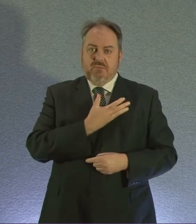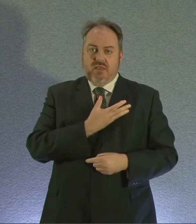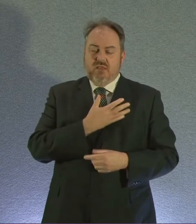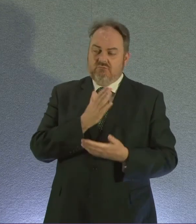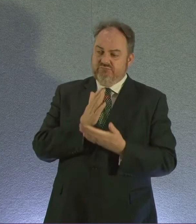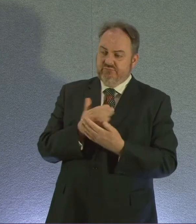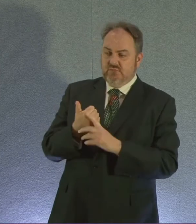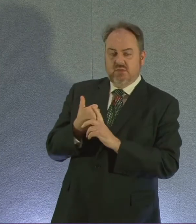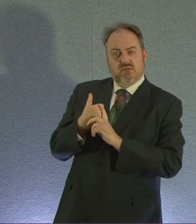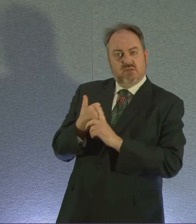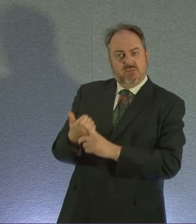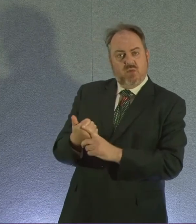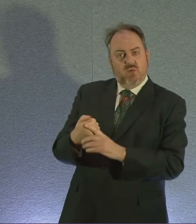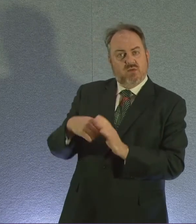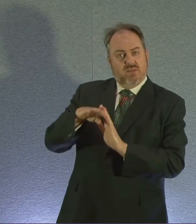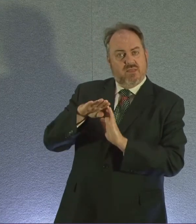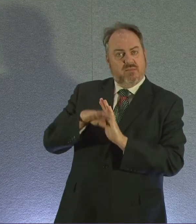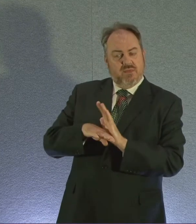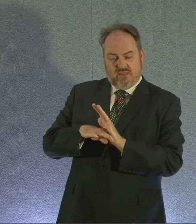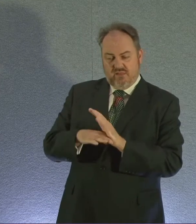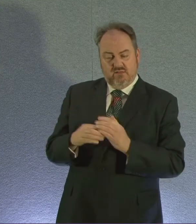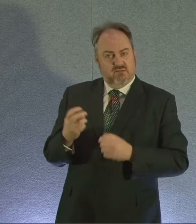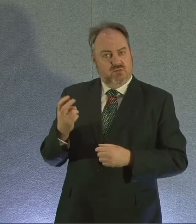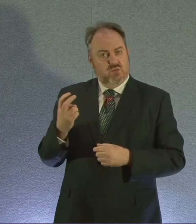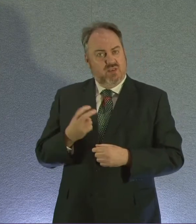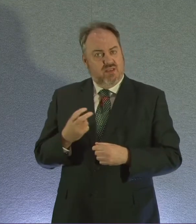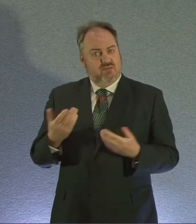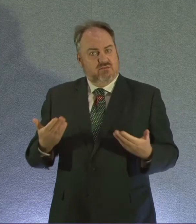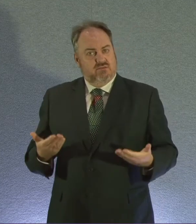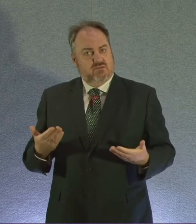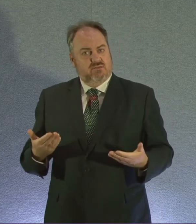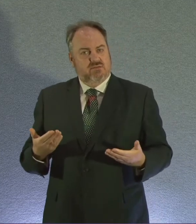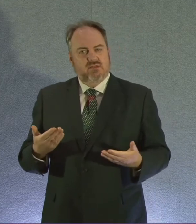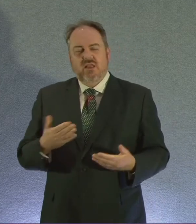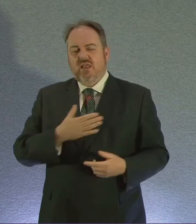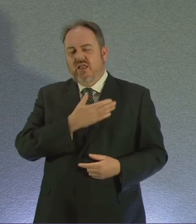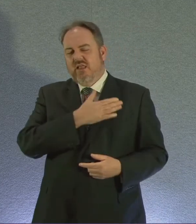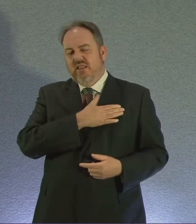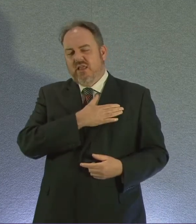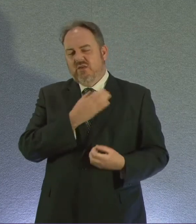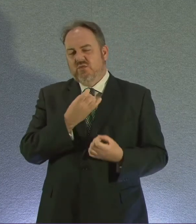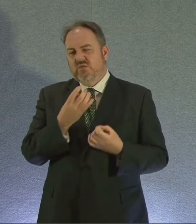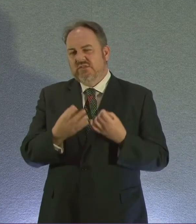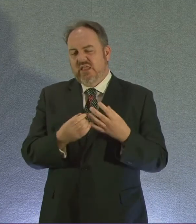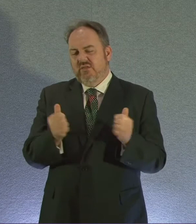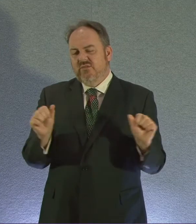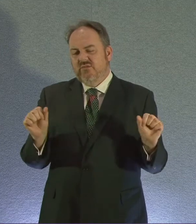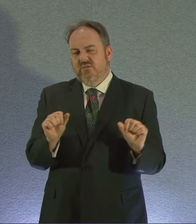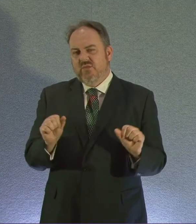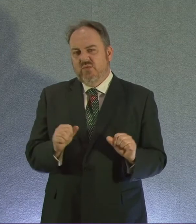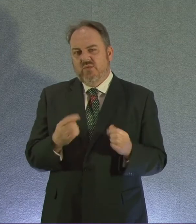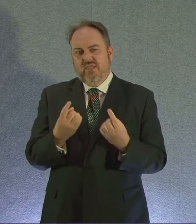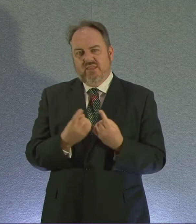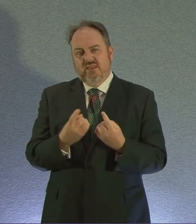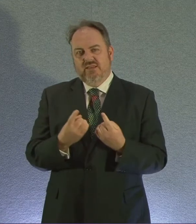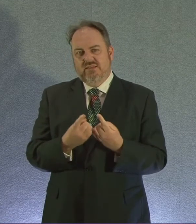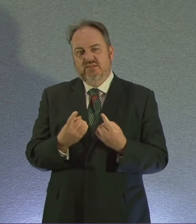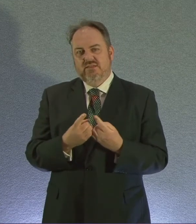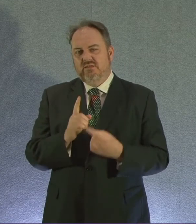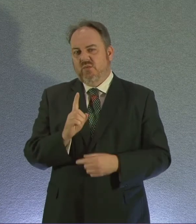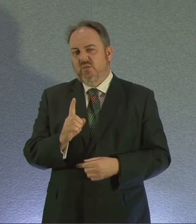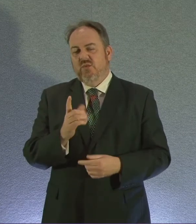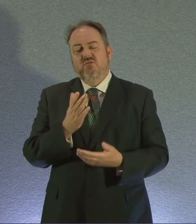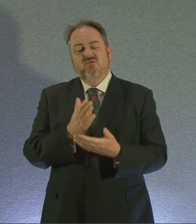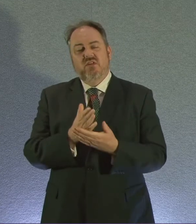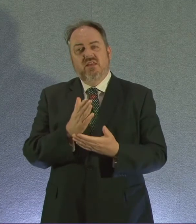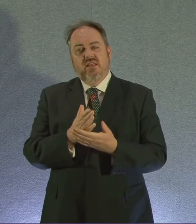this bill tonight. I would only want to make a couple of other brief points. I said in opening up that we'd